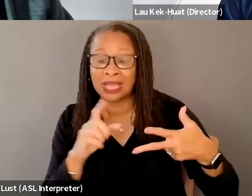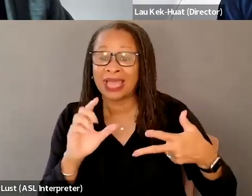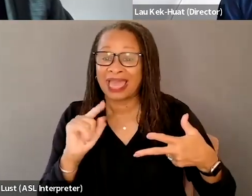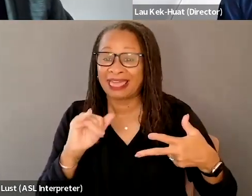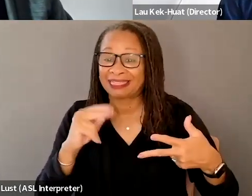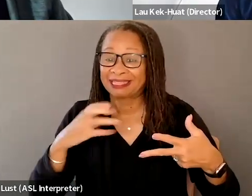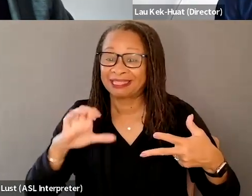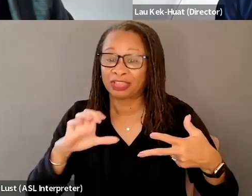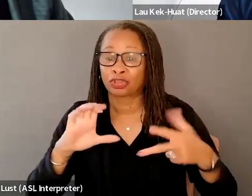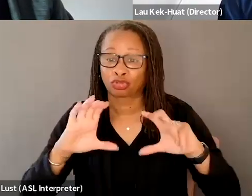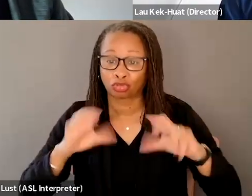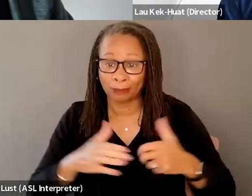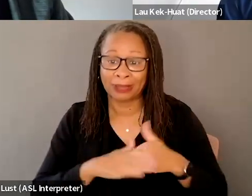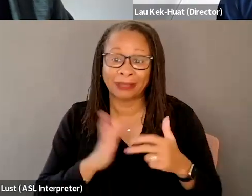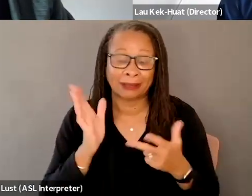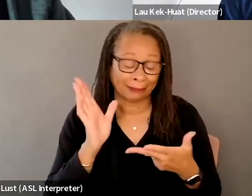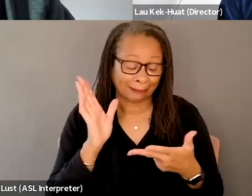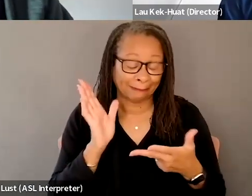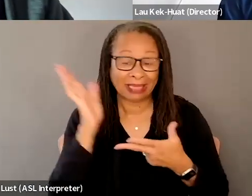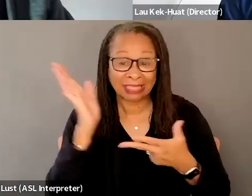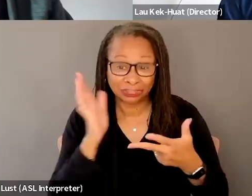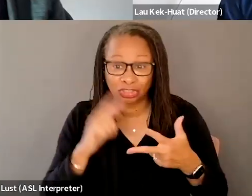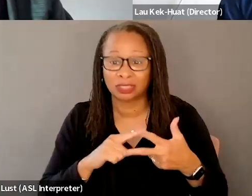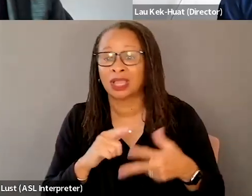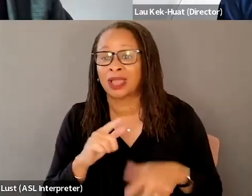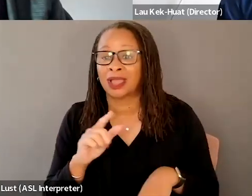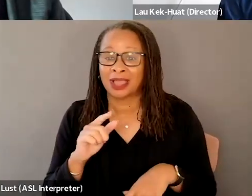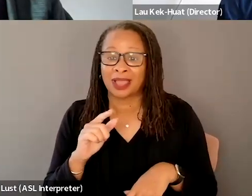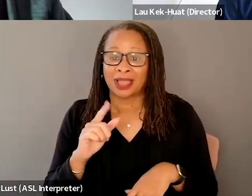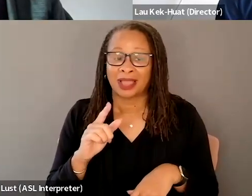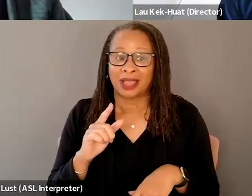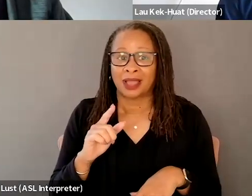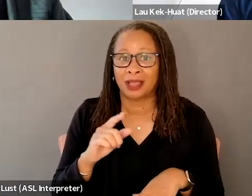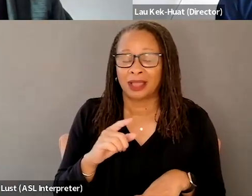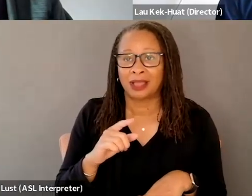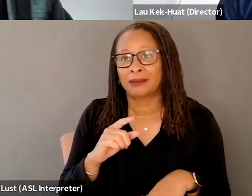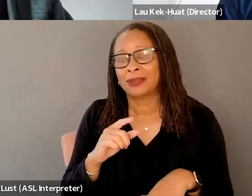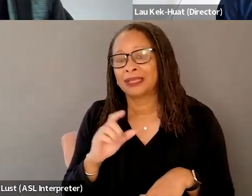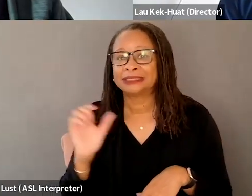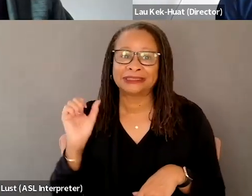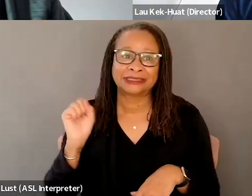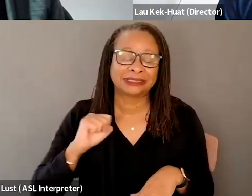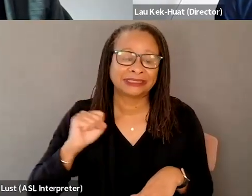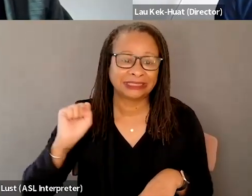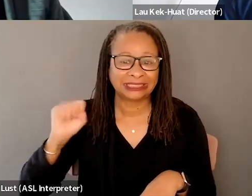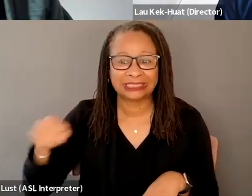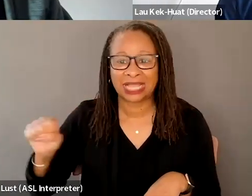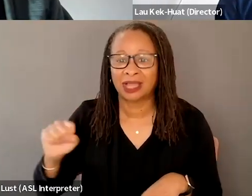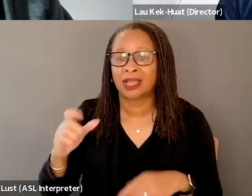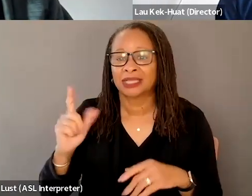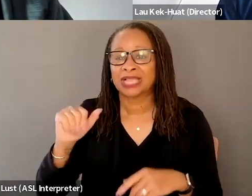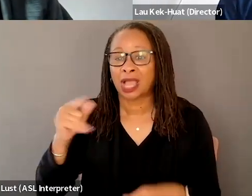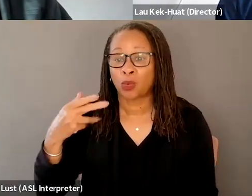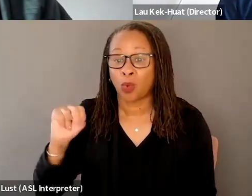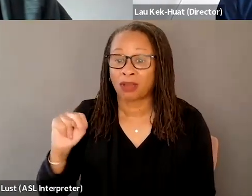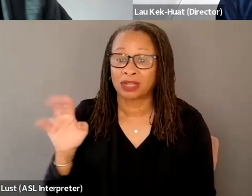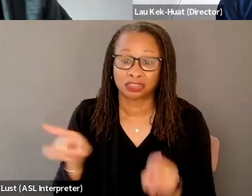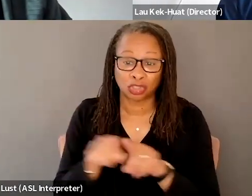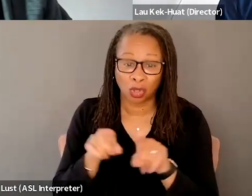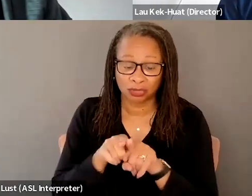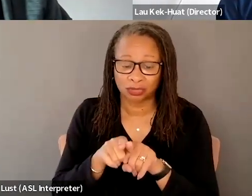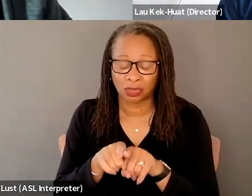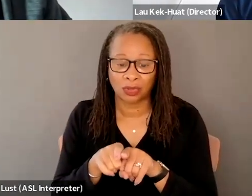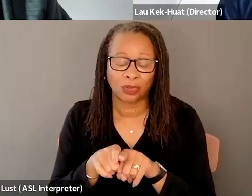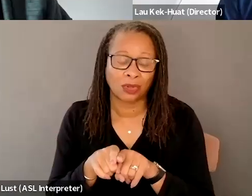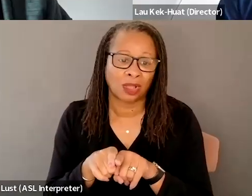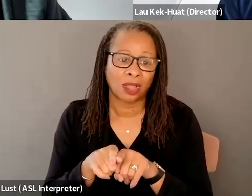Southeast Asia and Malaysia, but as you know, in Taiwan, it's also a little complicated because the original Chinese